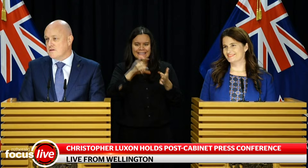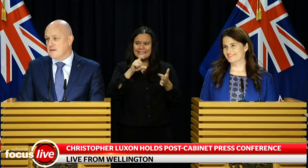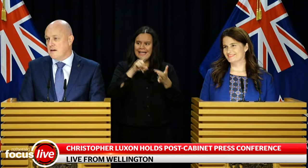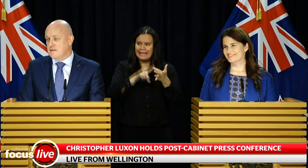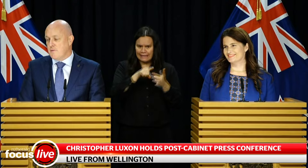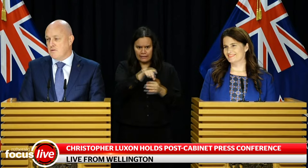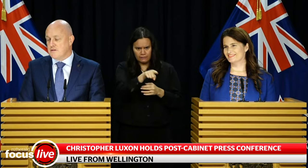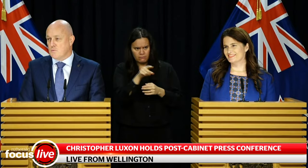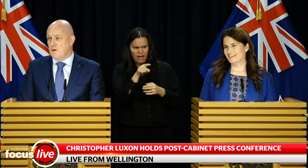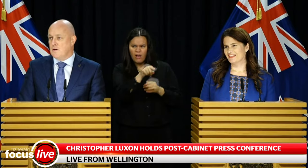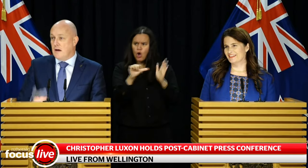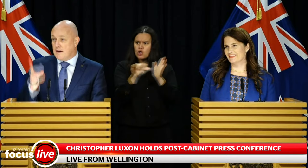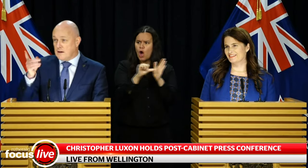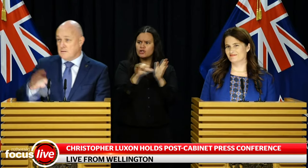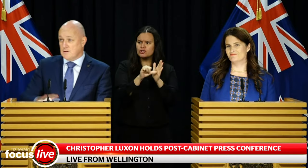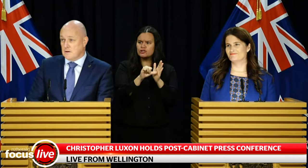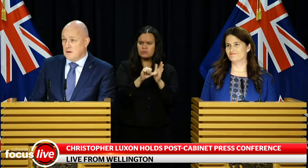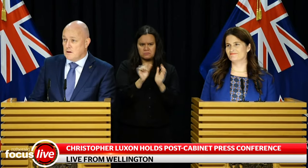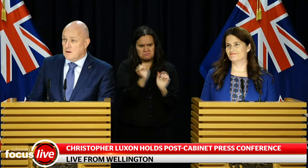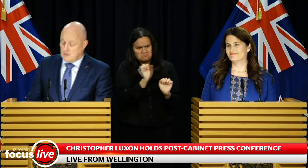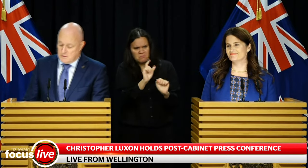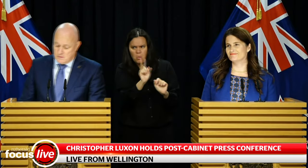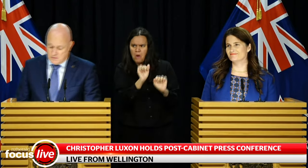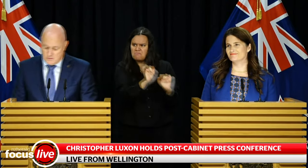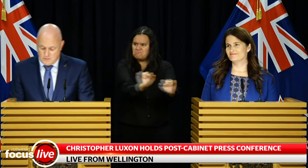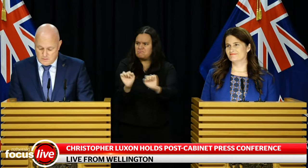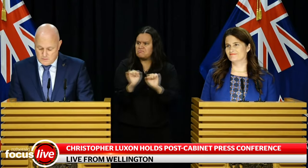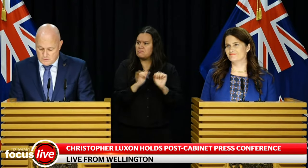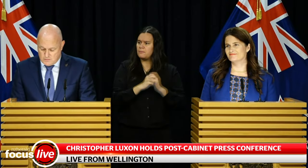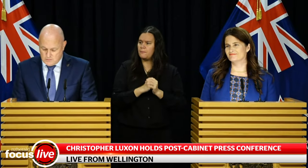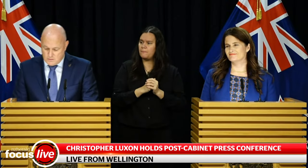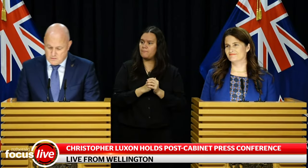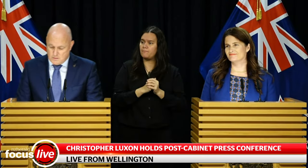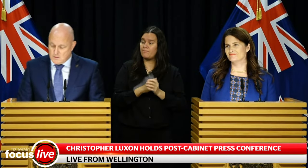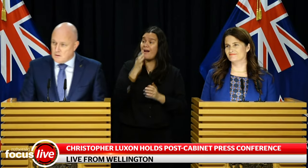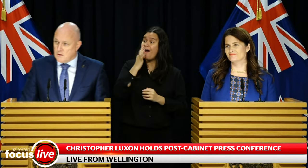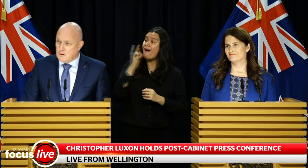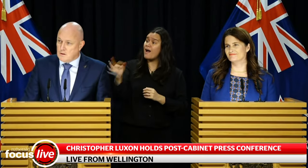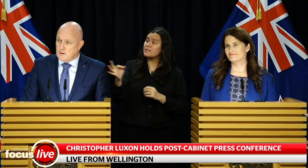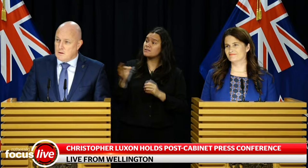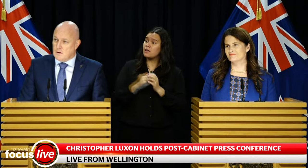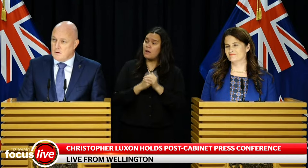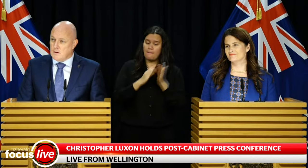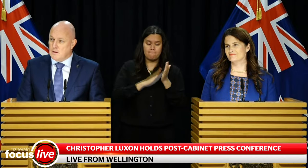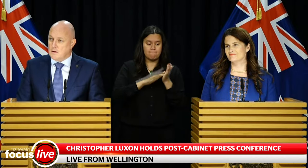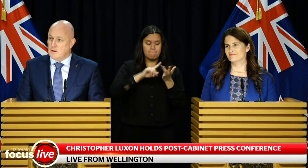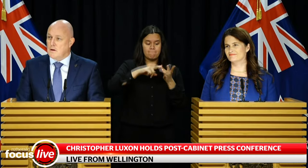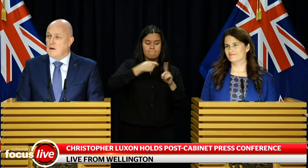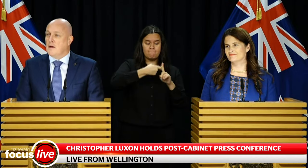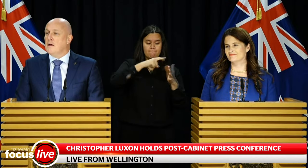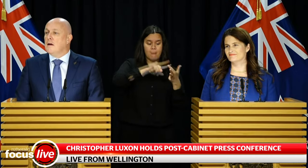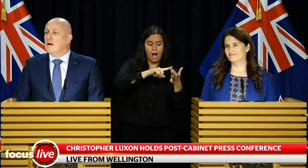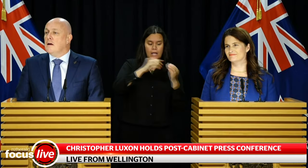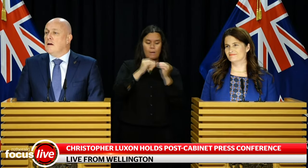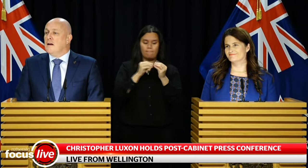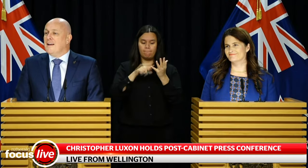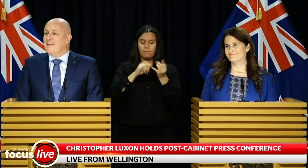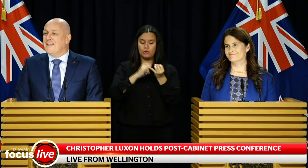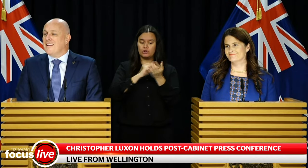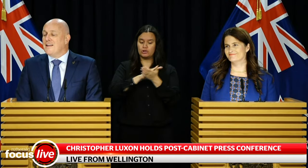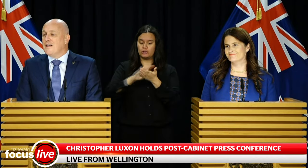huge cost to parents as well. Annika? Have you had a chance to have a look at Mike Bush's independent report into the